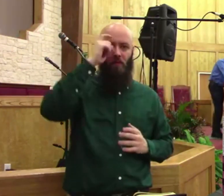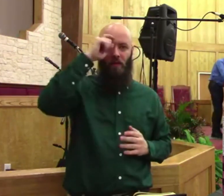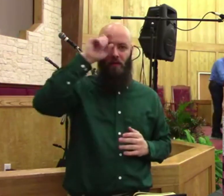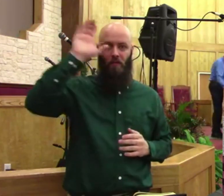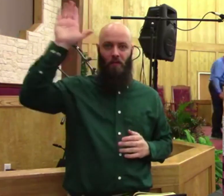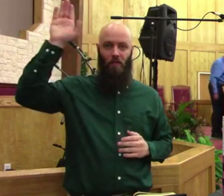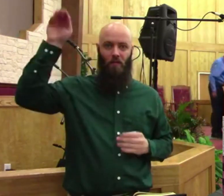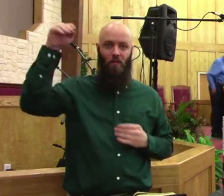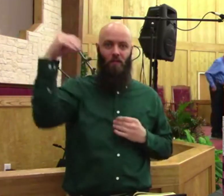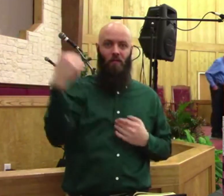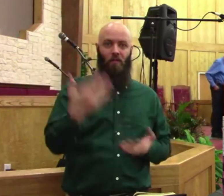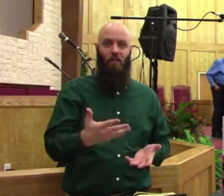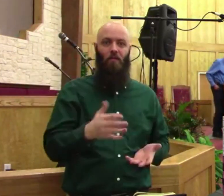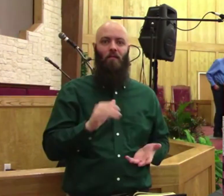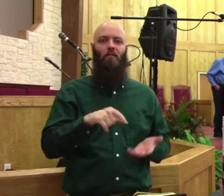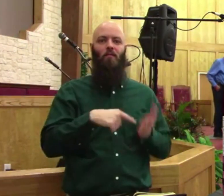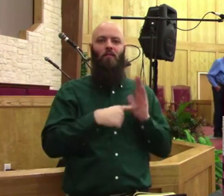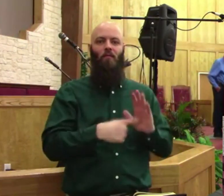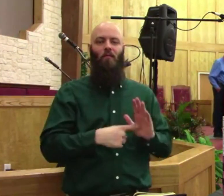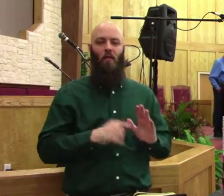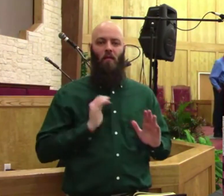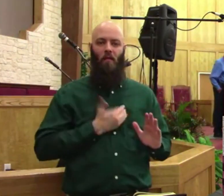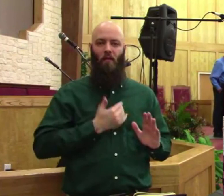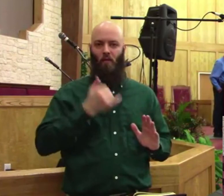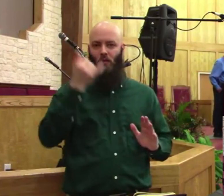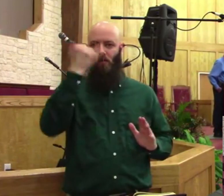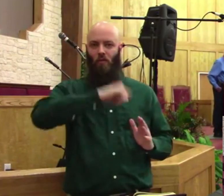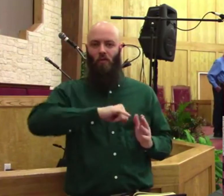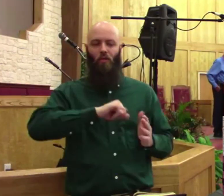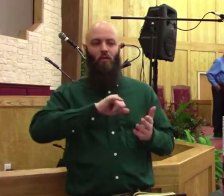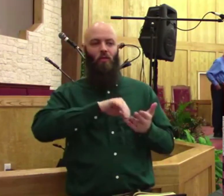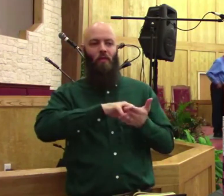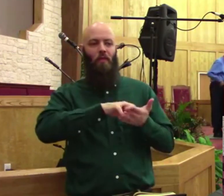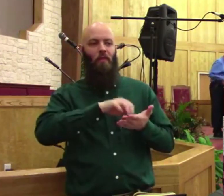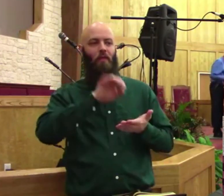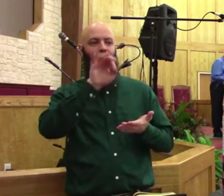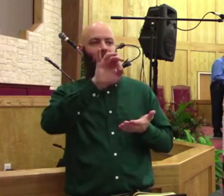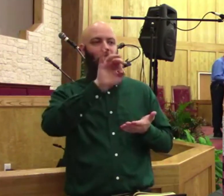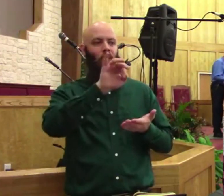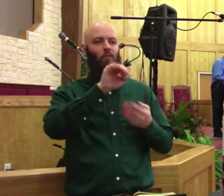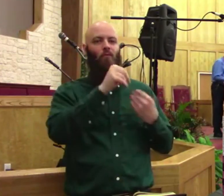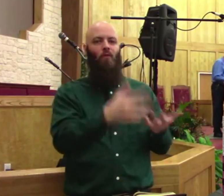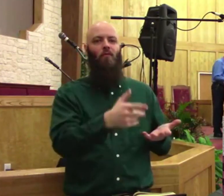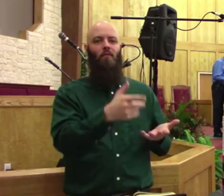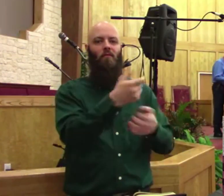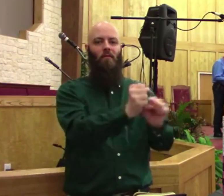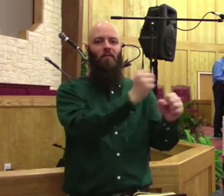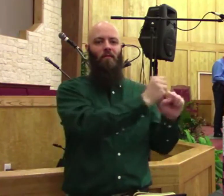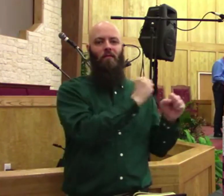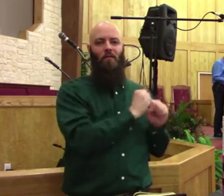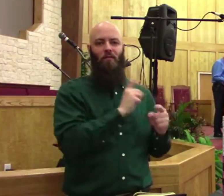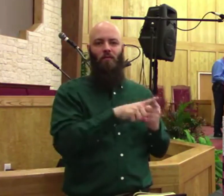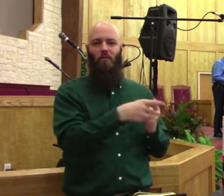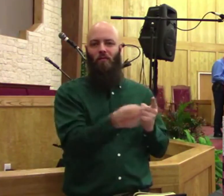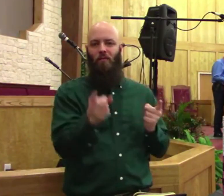God through the folly of what we preach to save those who believe.